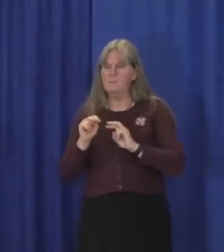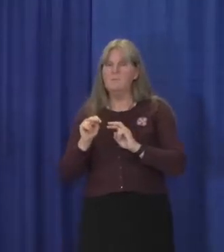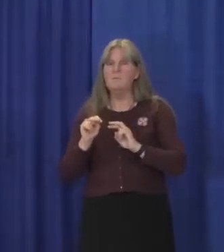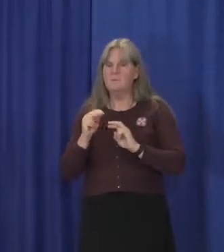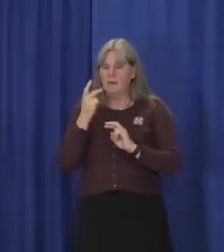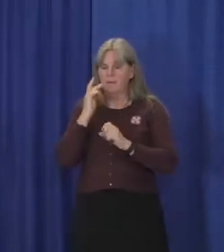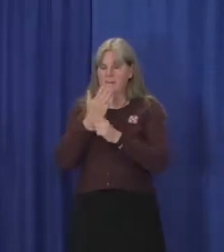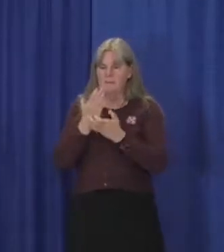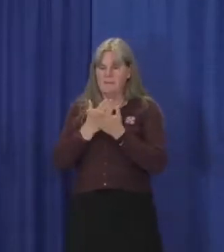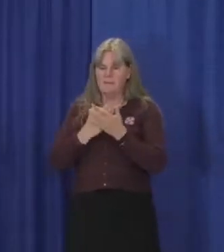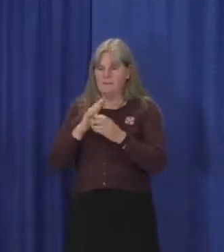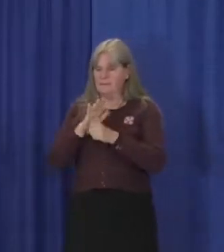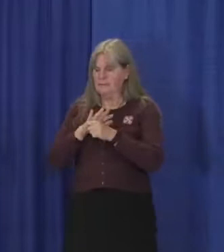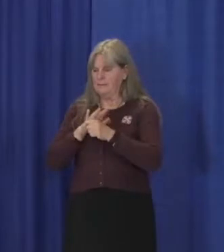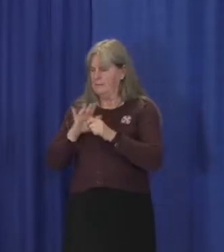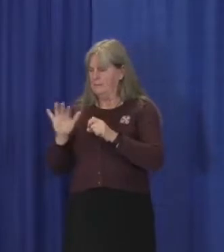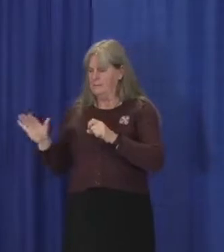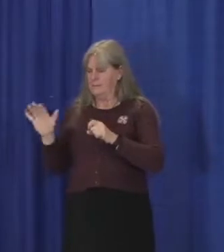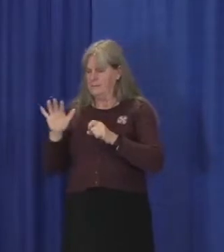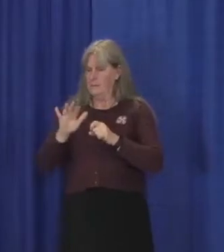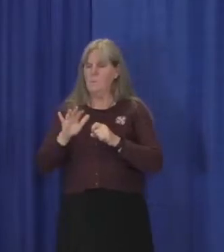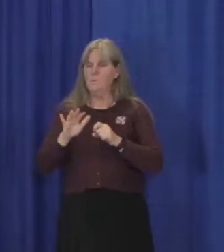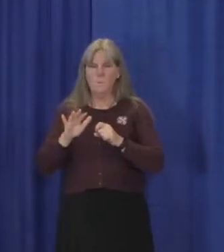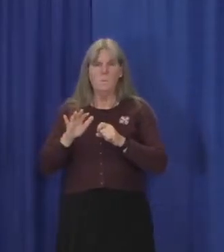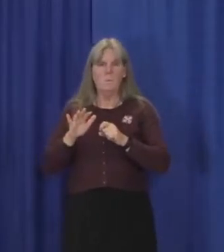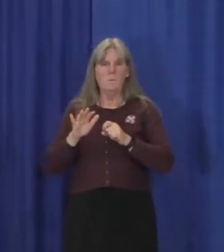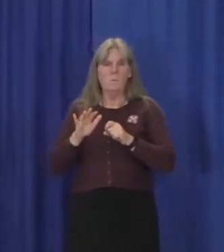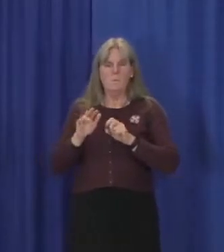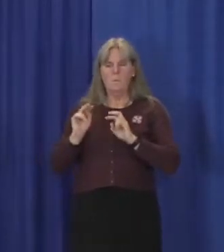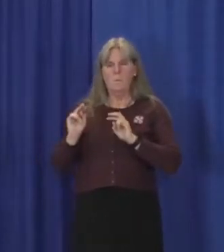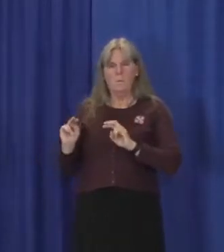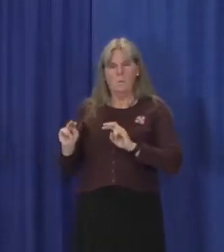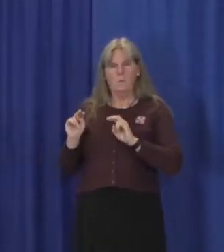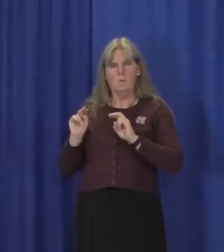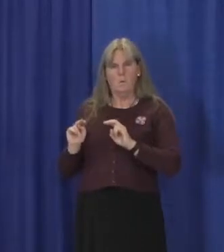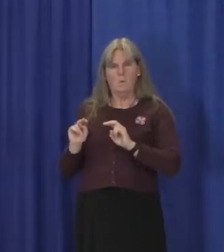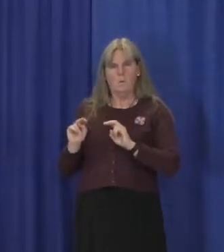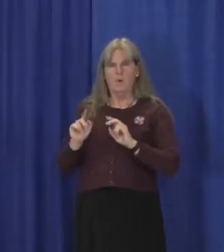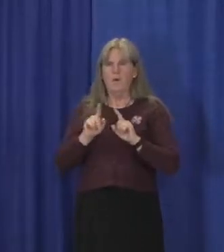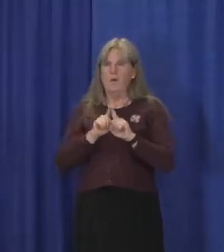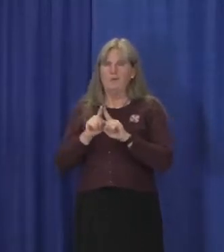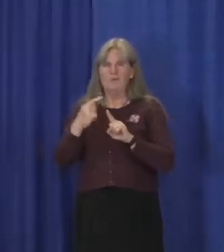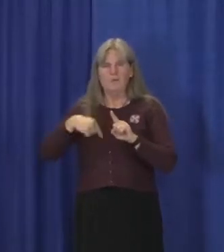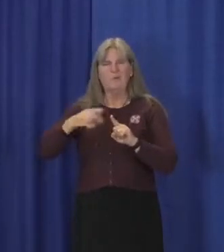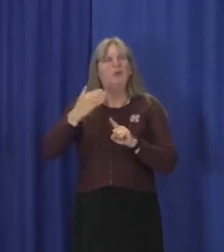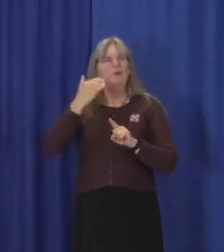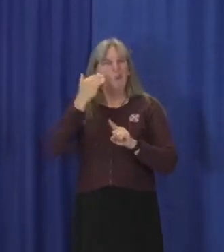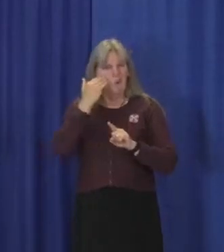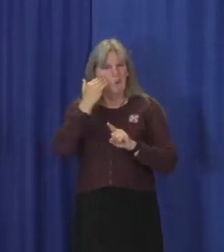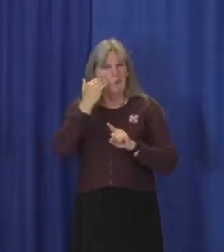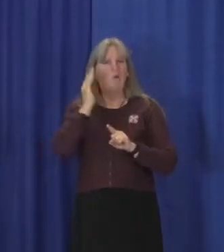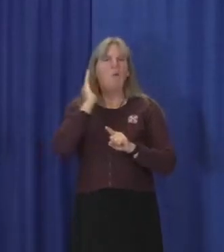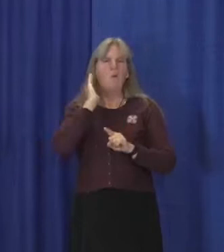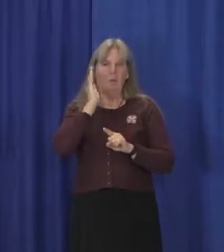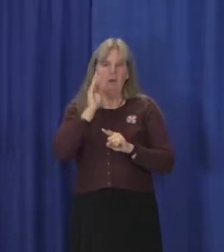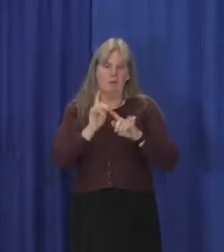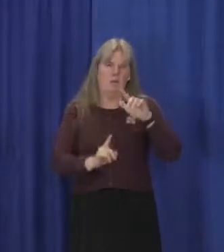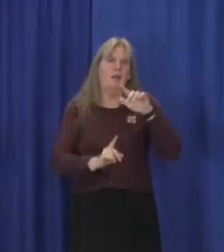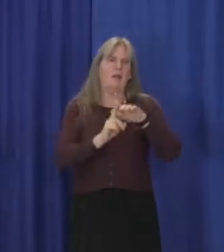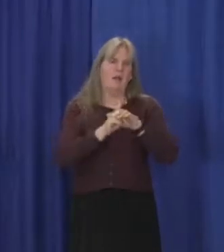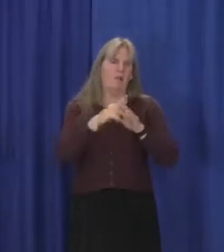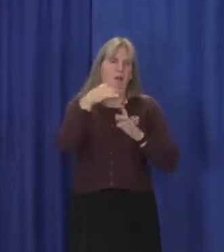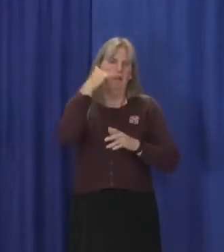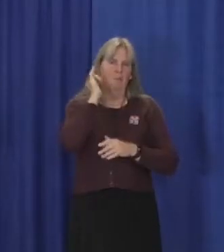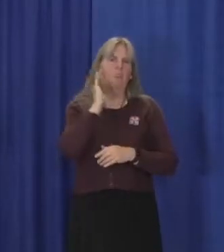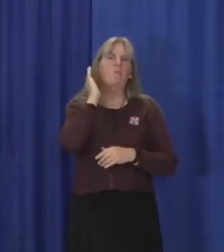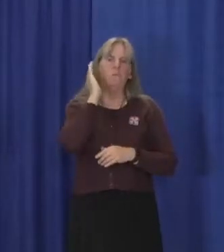other jurisdictions when it comes to the Delta variant. We also knew that it was only a matter of time, and we've been reporting that for a while now